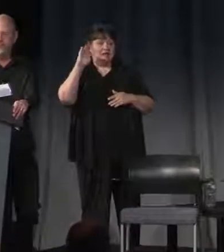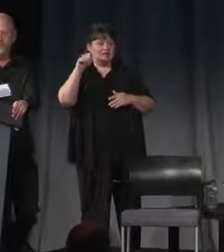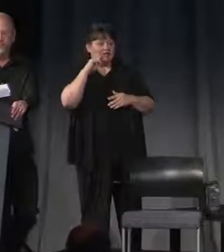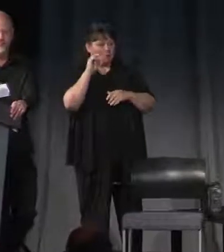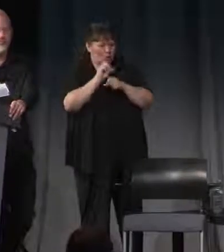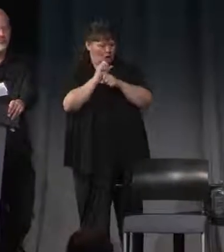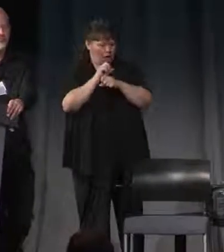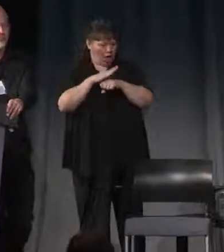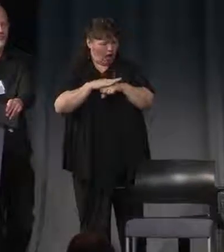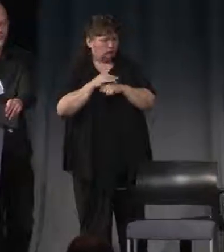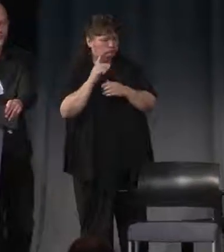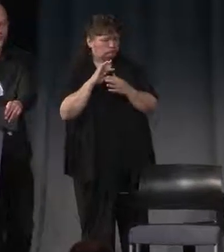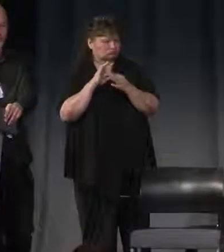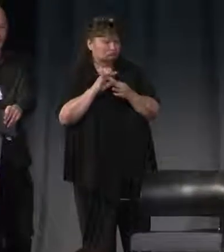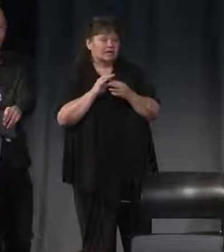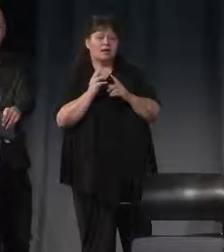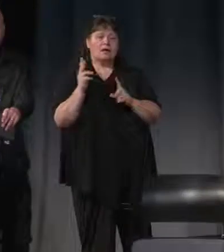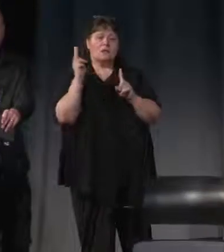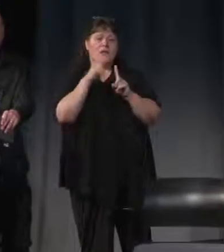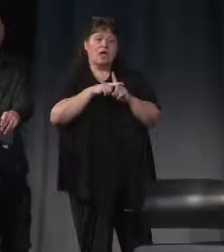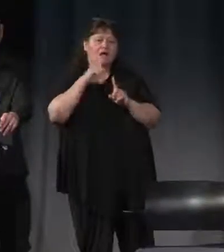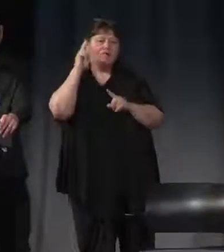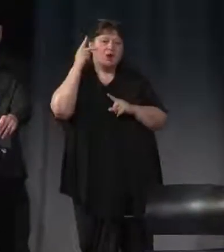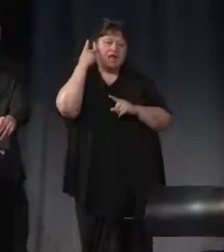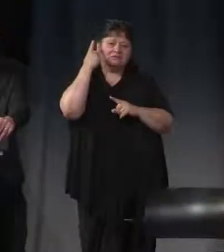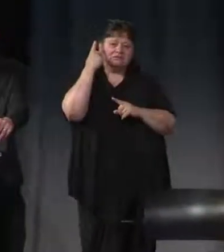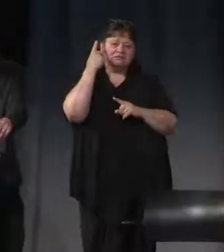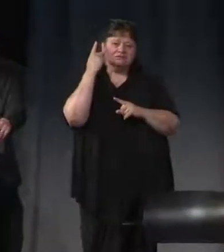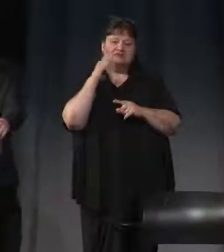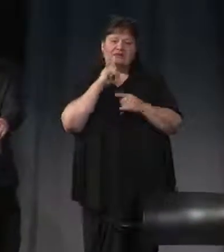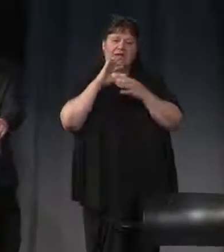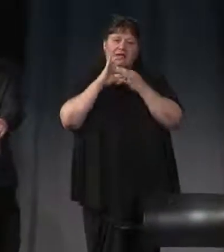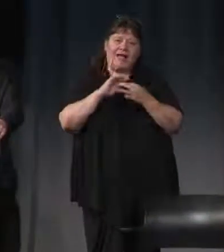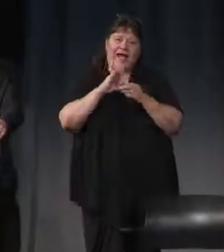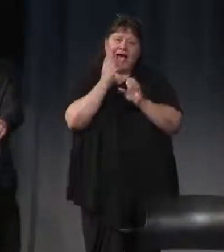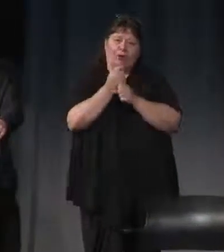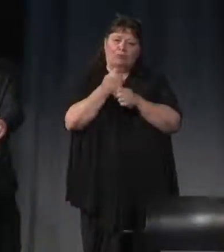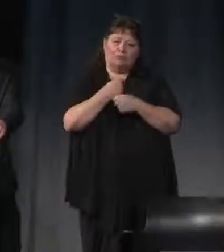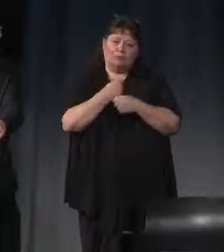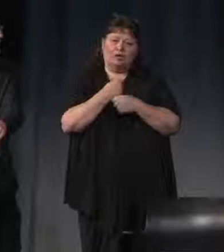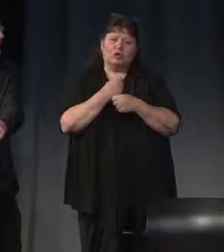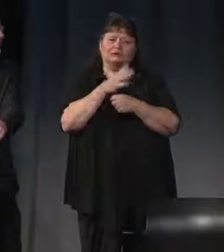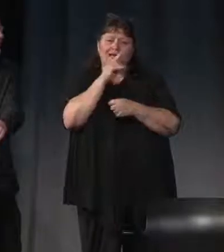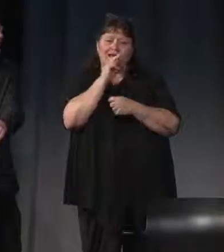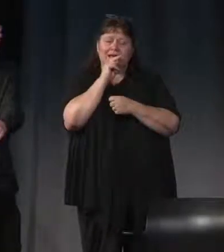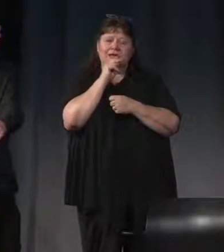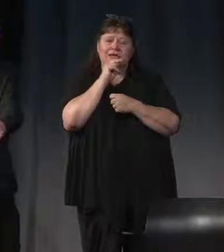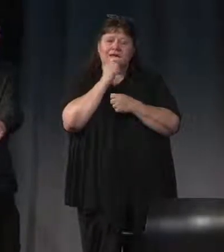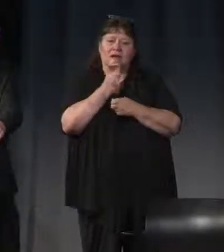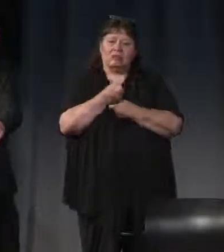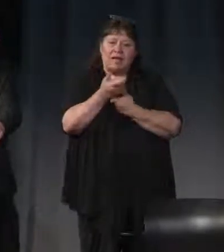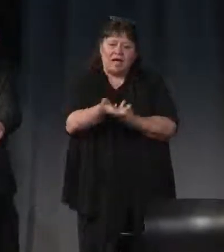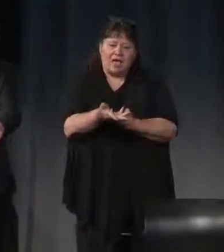working on was something like applied phonetics. They had to deal with the production, the propagation, and the reception of sound. So they had to